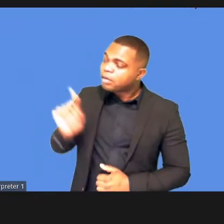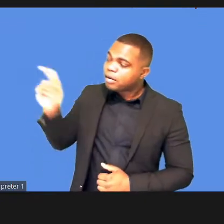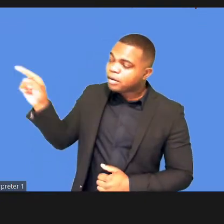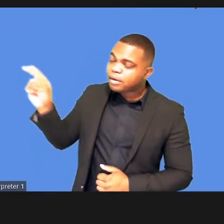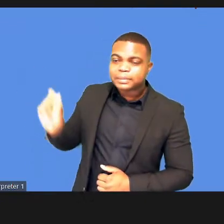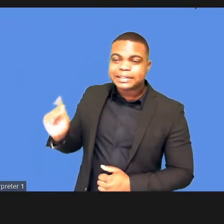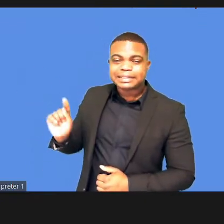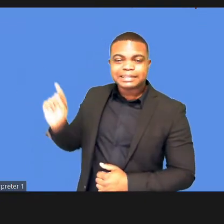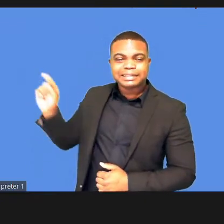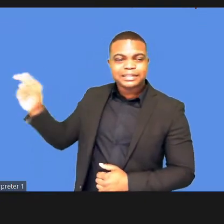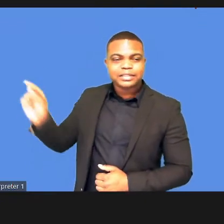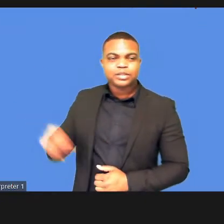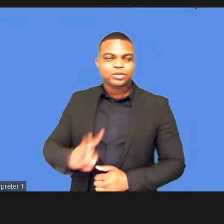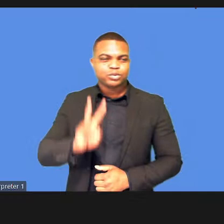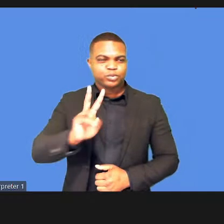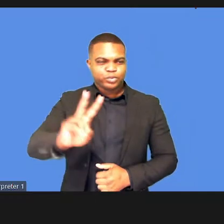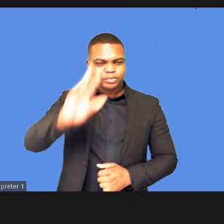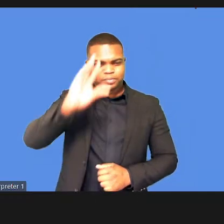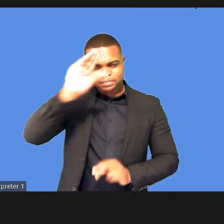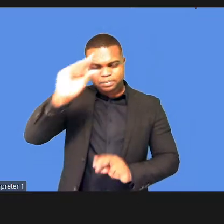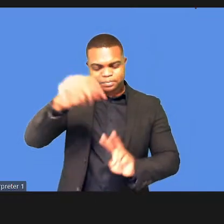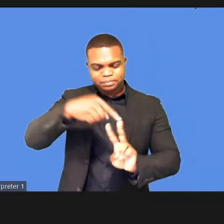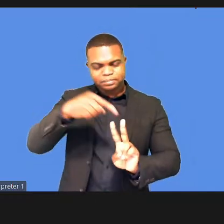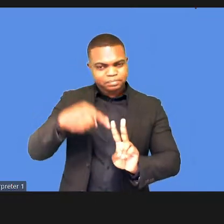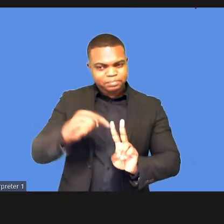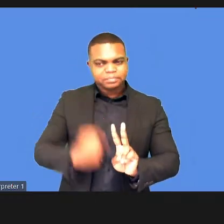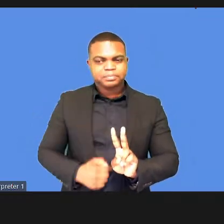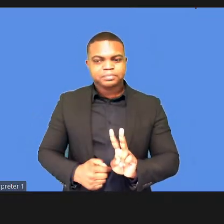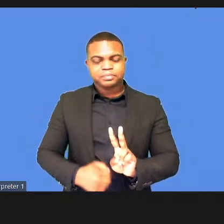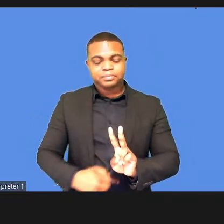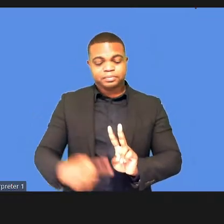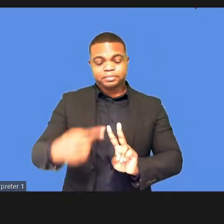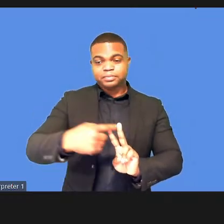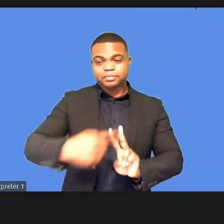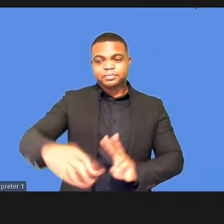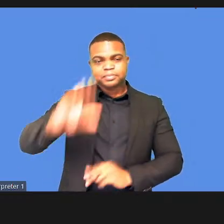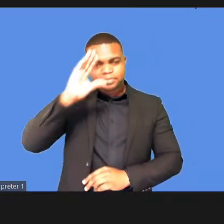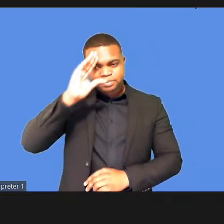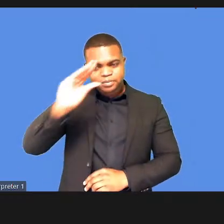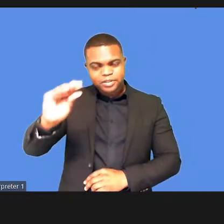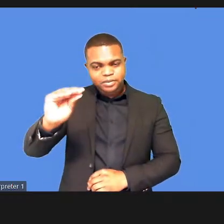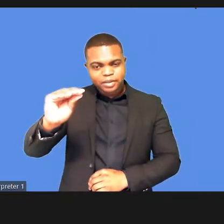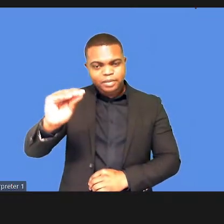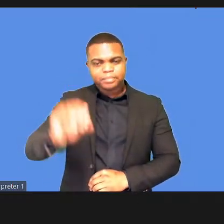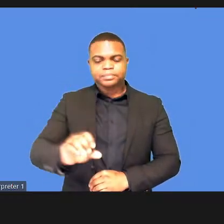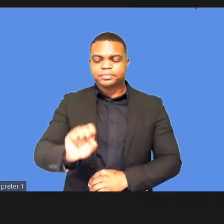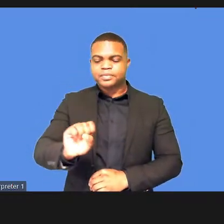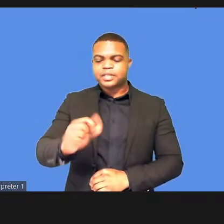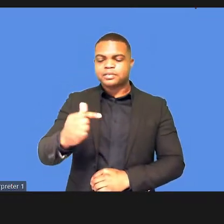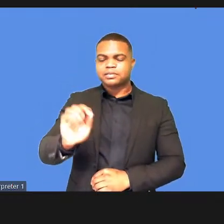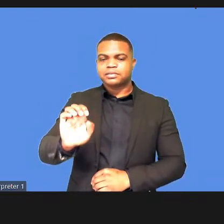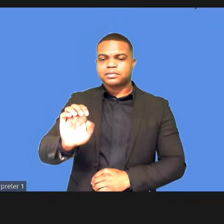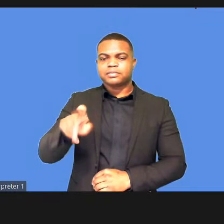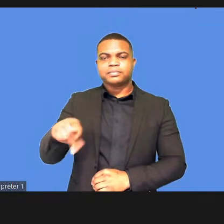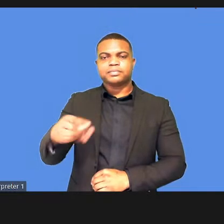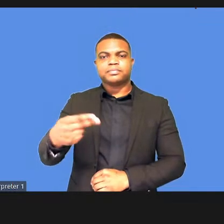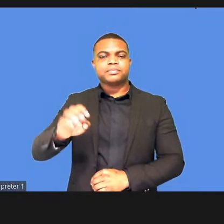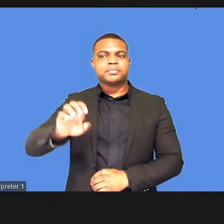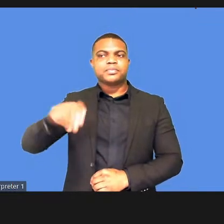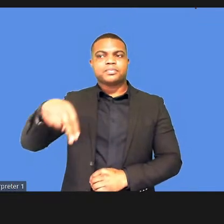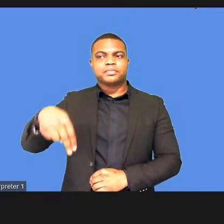Stephen Chacha, who is the Director for the East African Hub Development